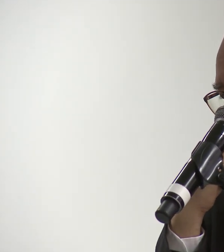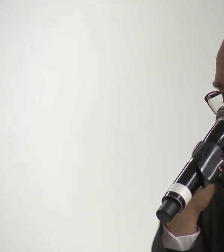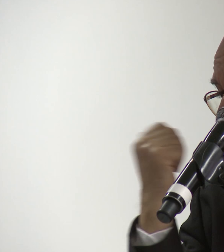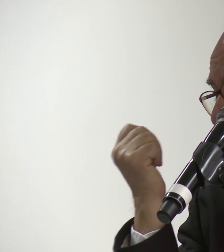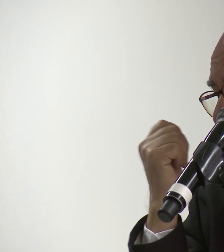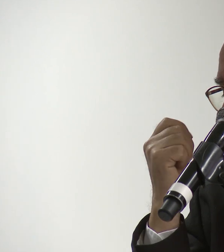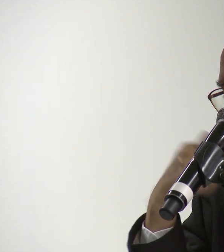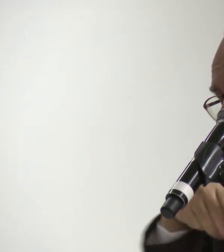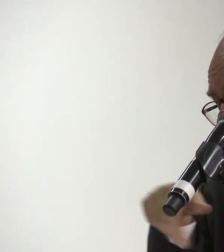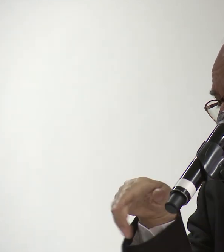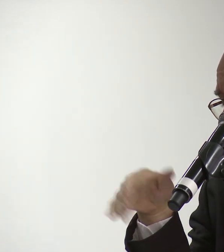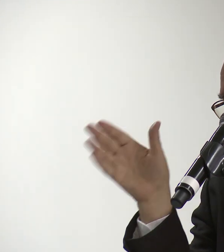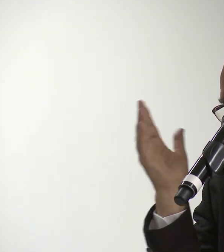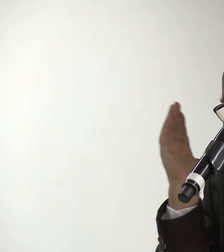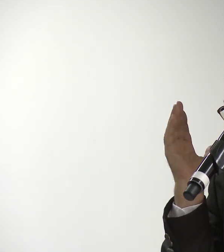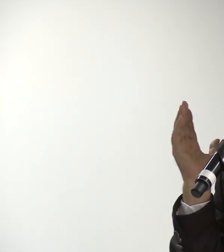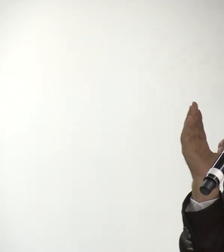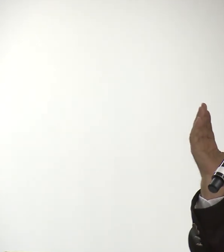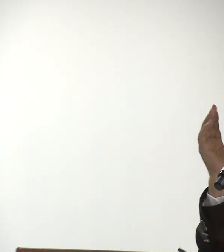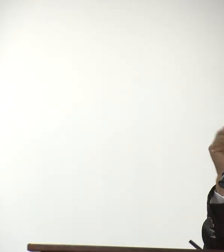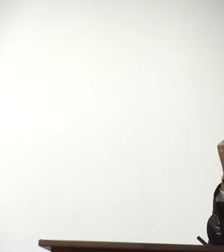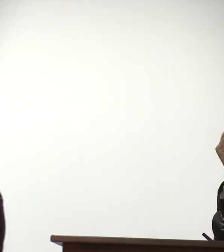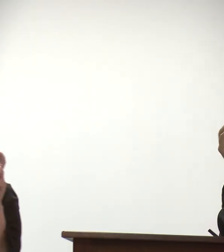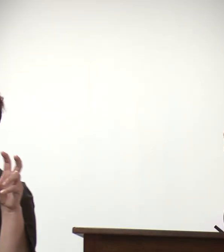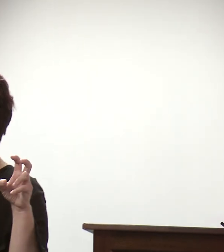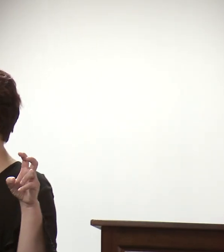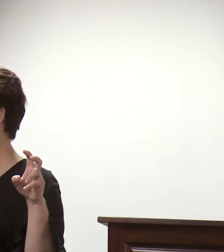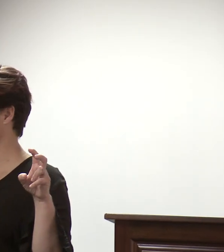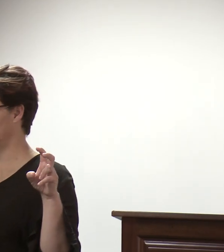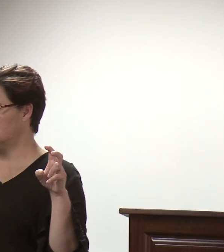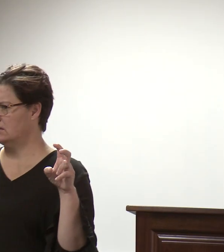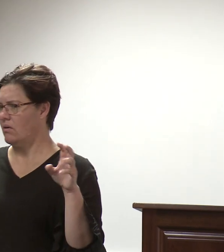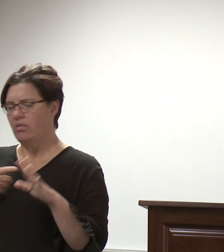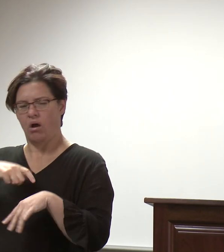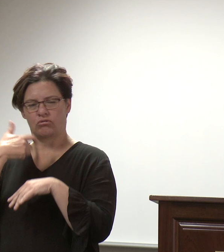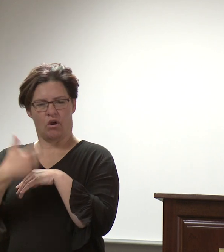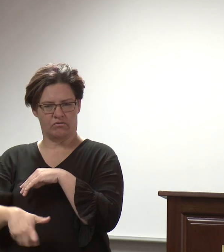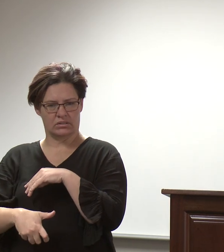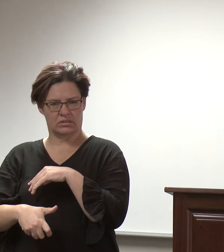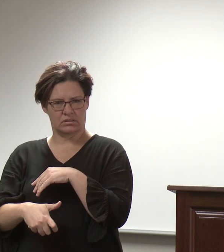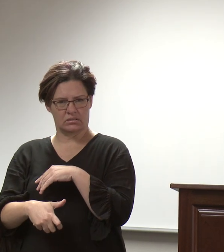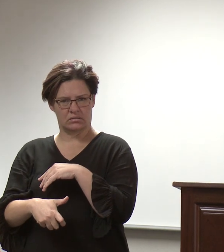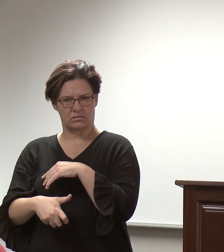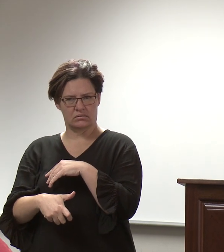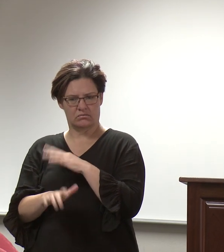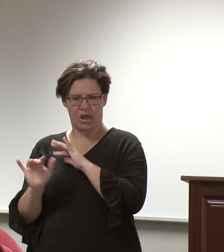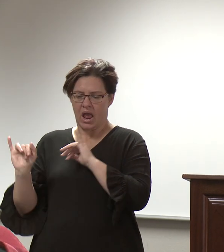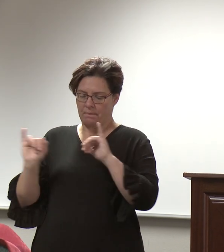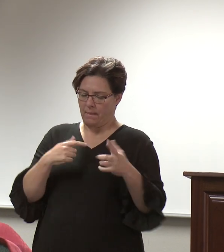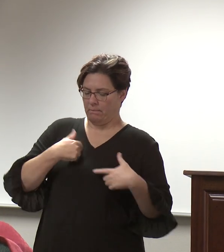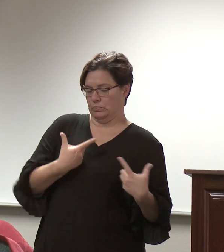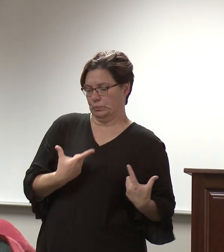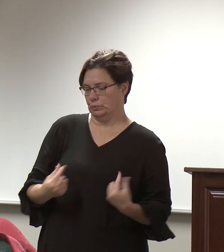lot about that. I didn't mention that, and I should, because the title of Congress, this Congress, this seminar, really invited me to do